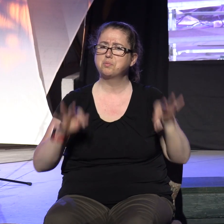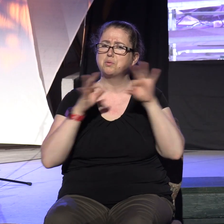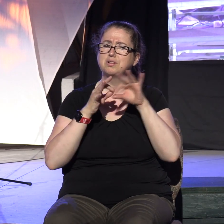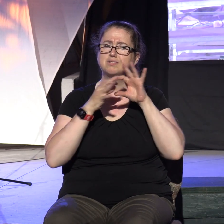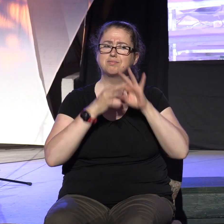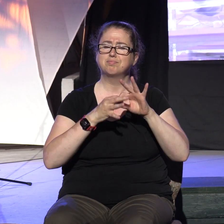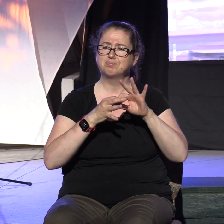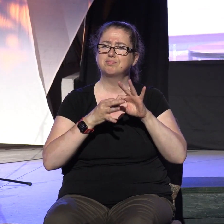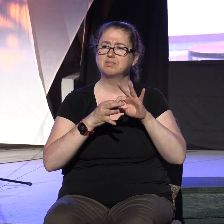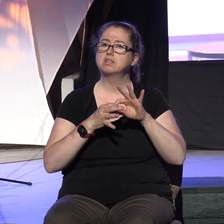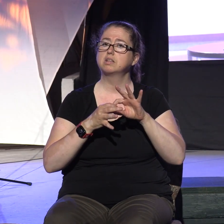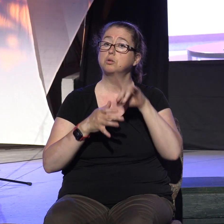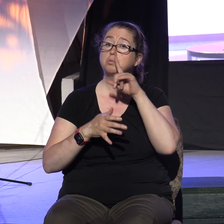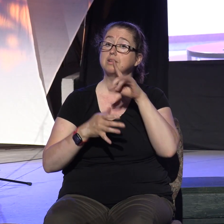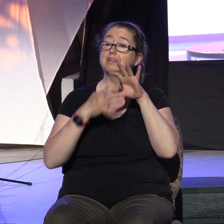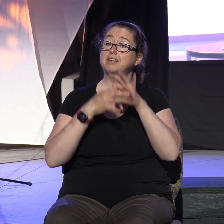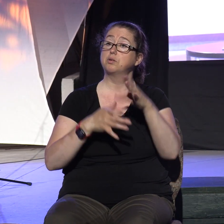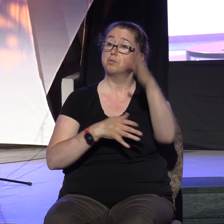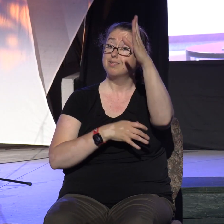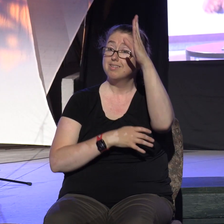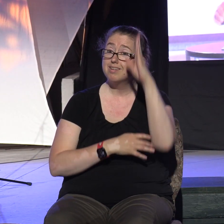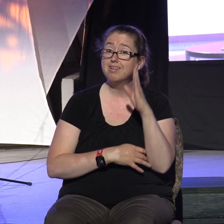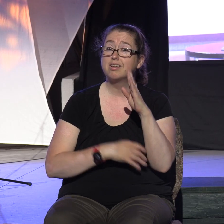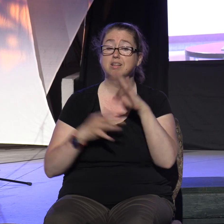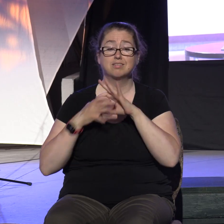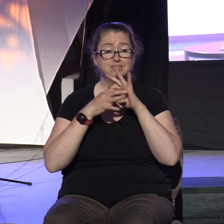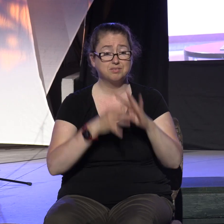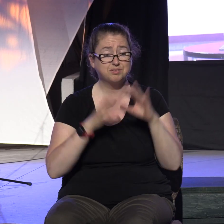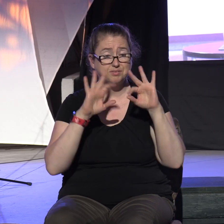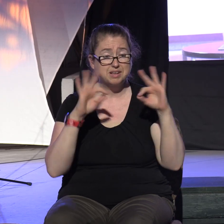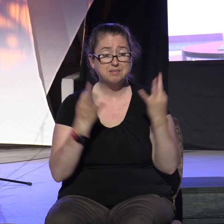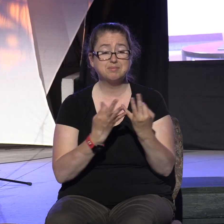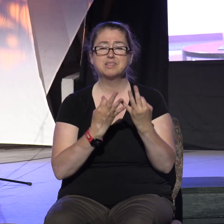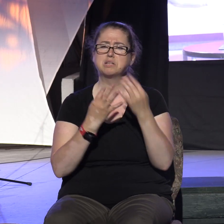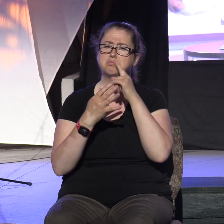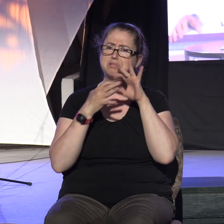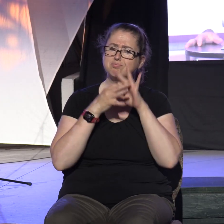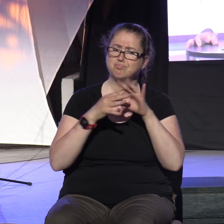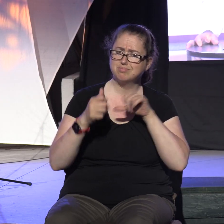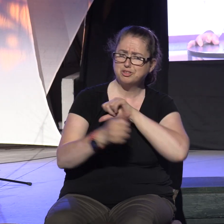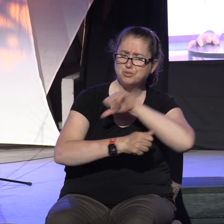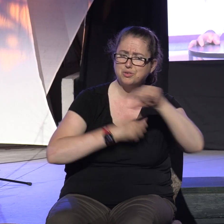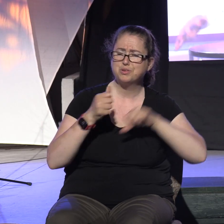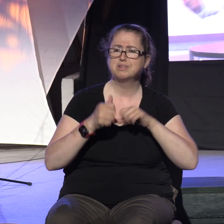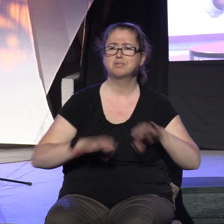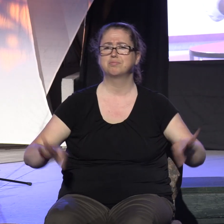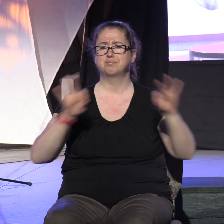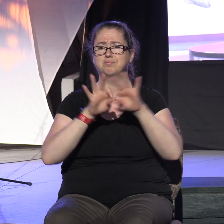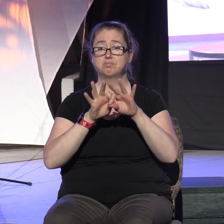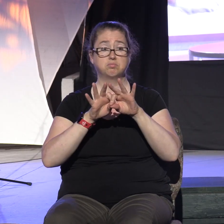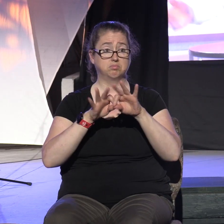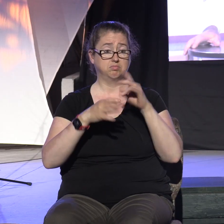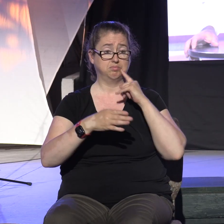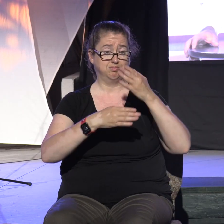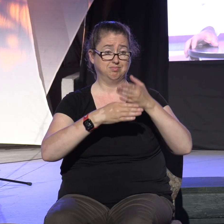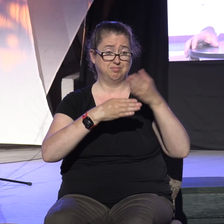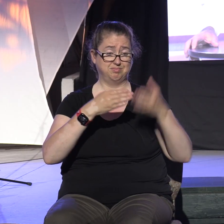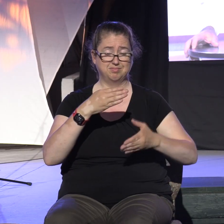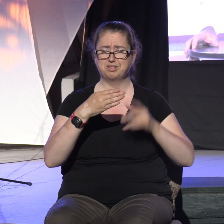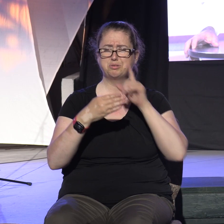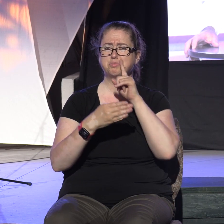the end, that's the only thing that matters. And soon, you will be facing the days of trouble. And then he describes